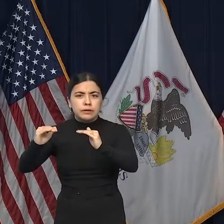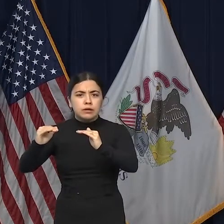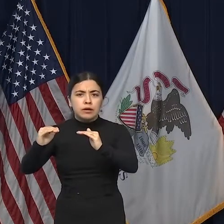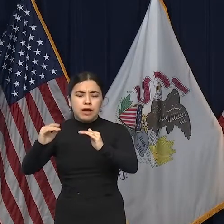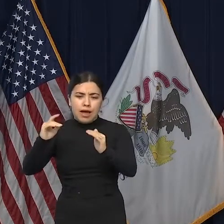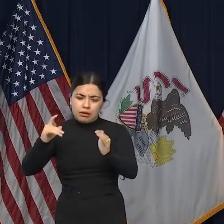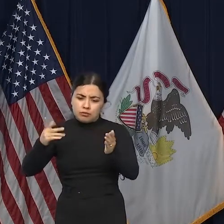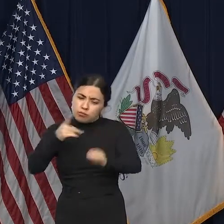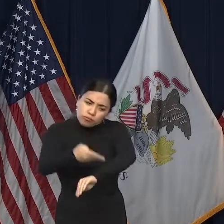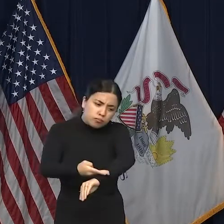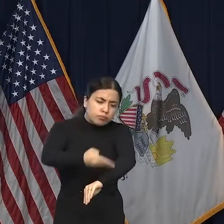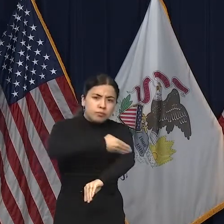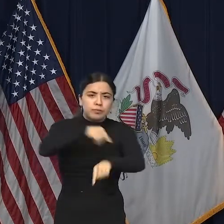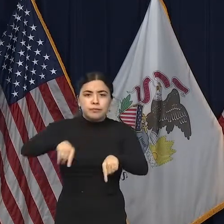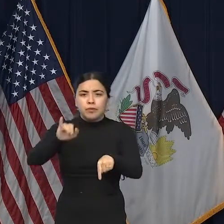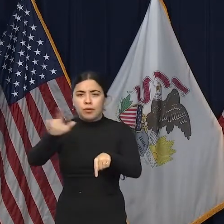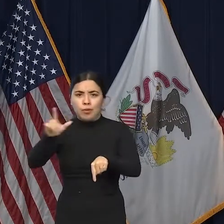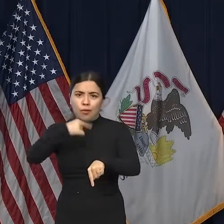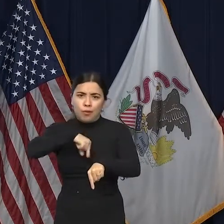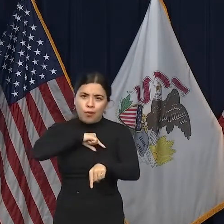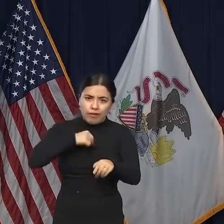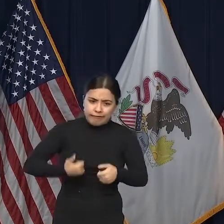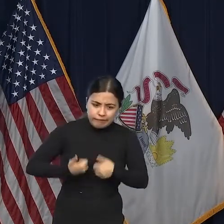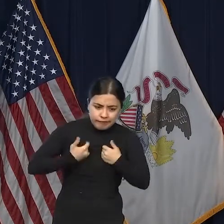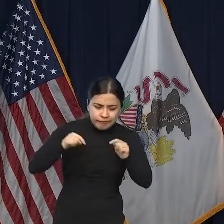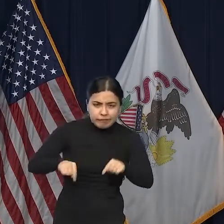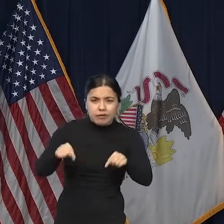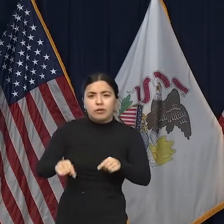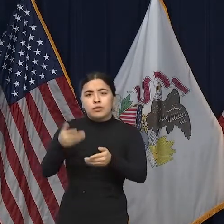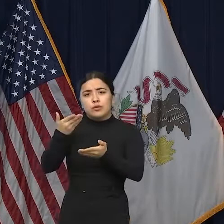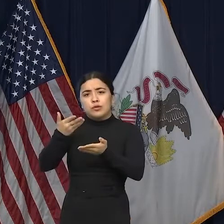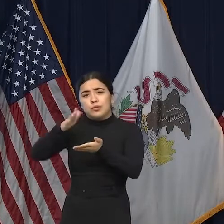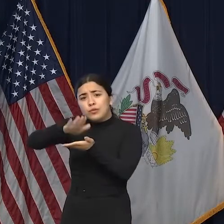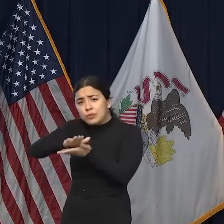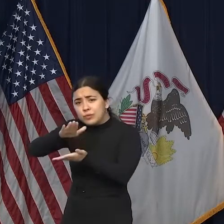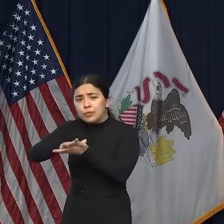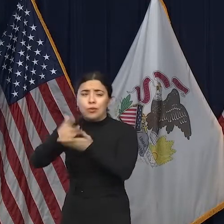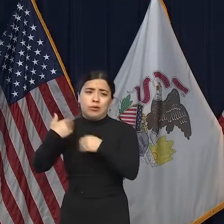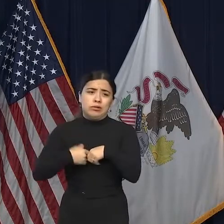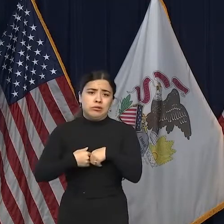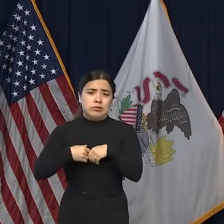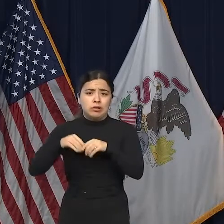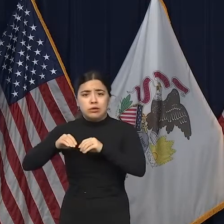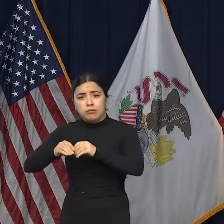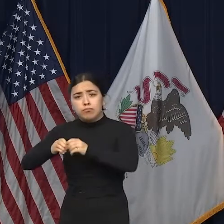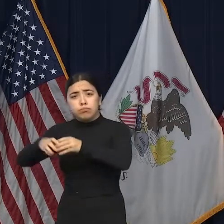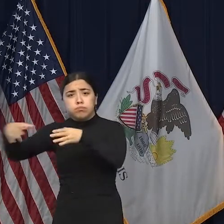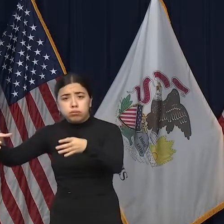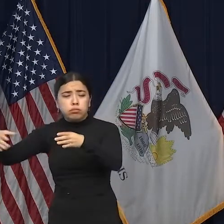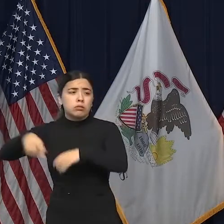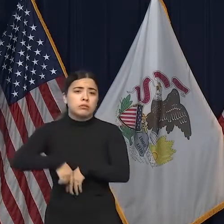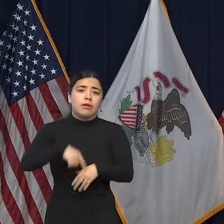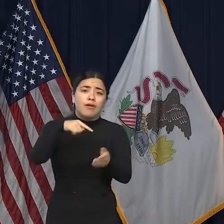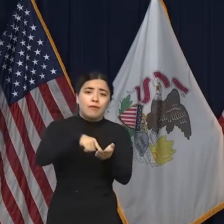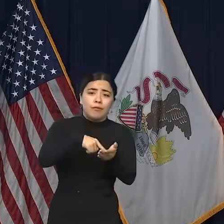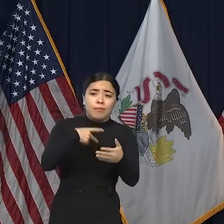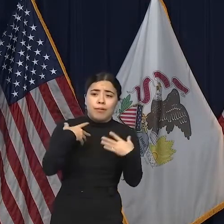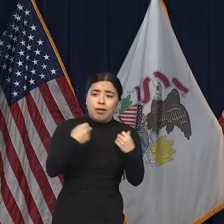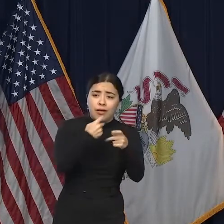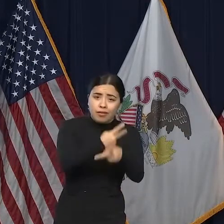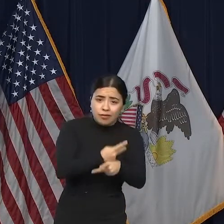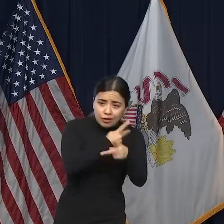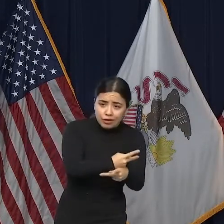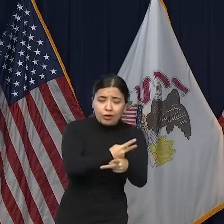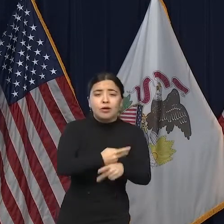live, improving our schools, expanding affordable health care, creating a durable social safety net,